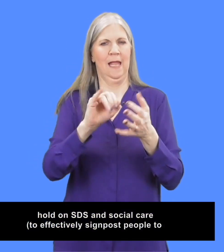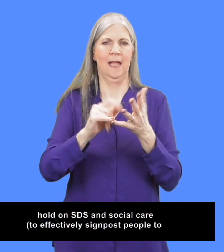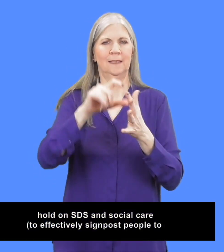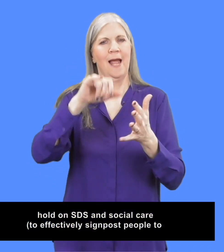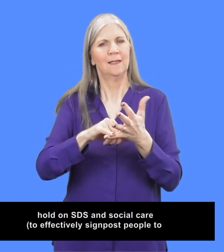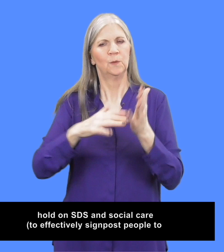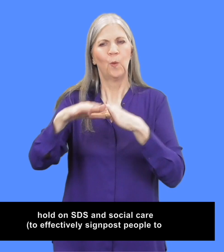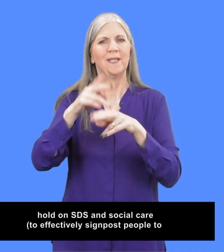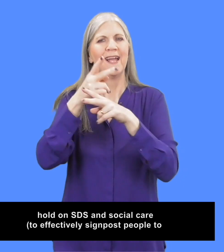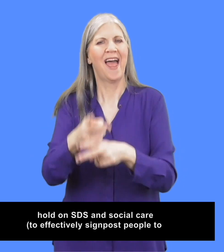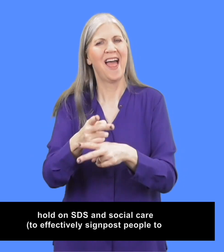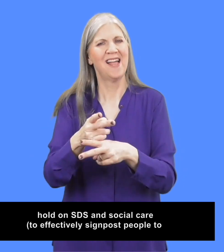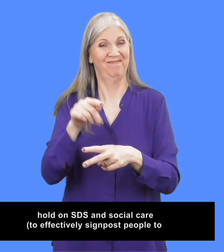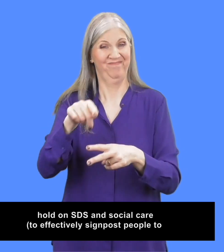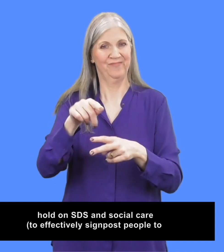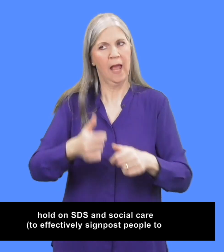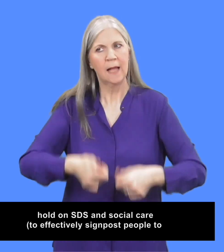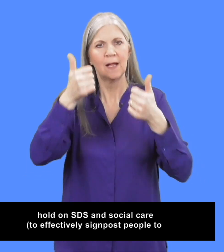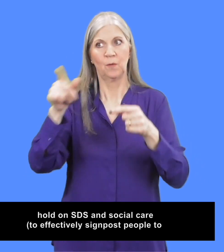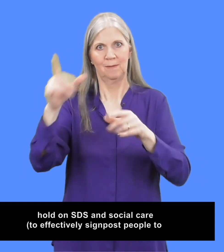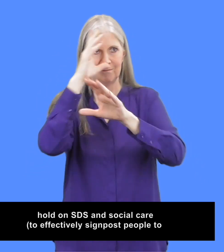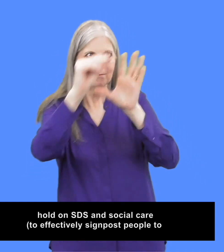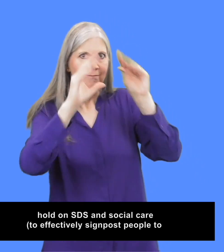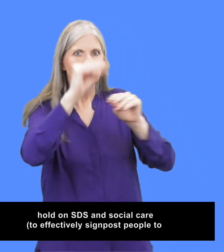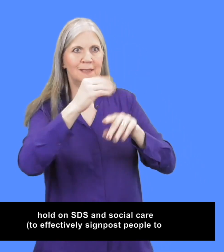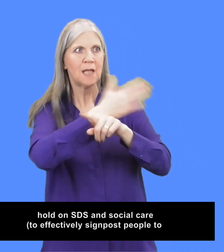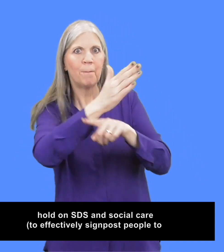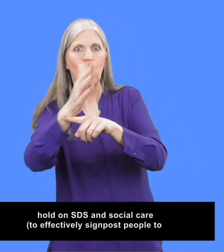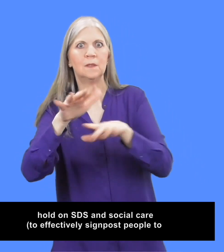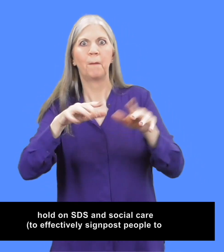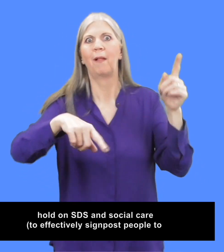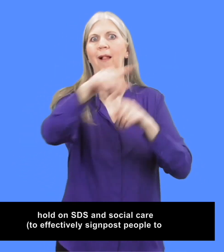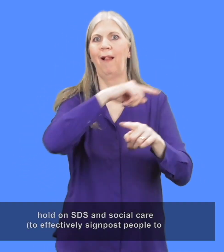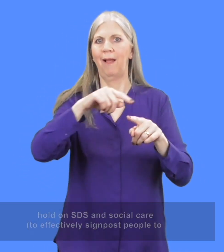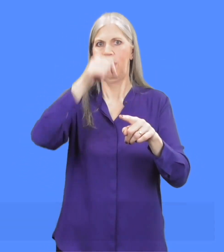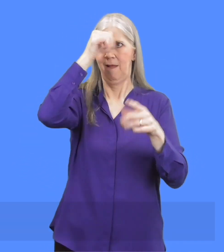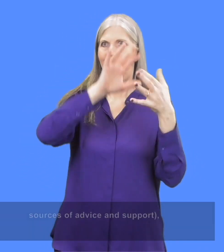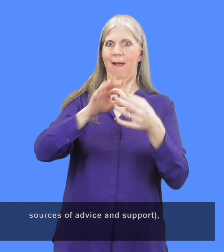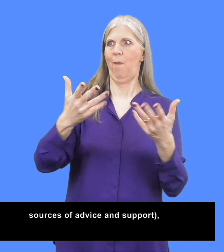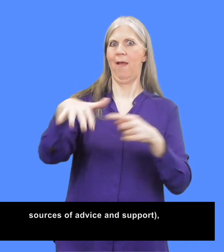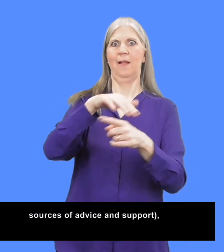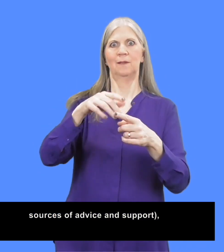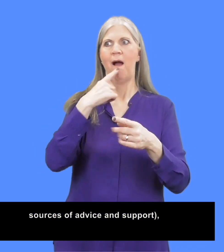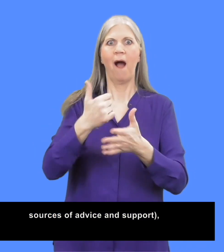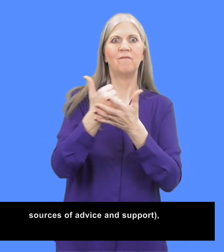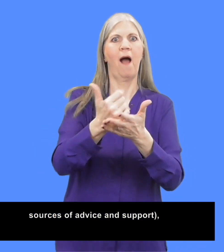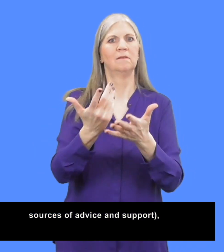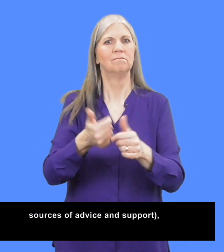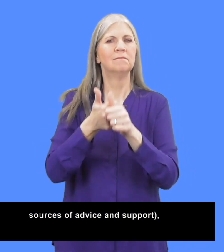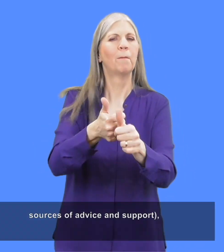and social care, to effectively signpost people to sources of advice and support,